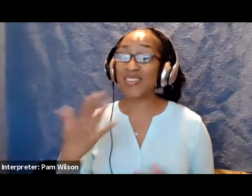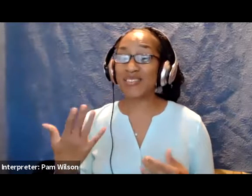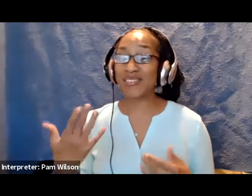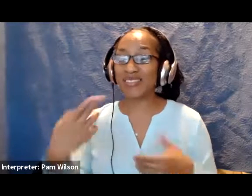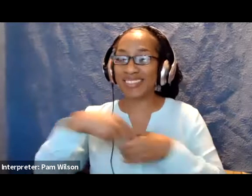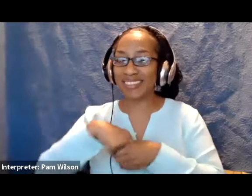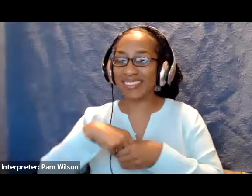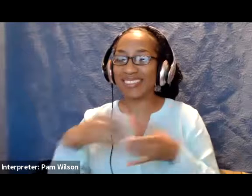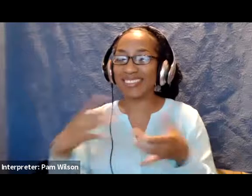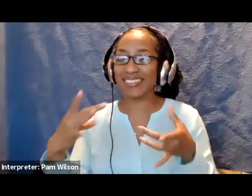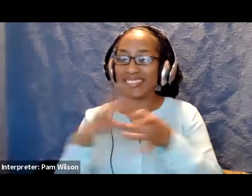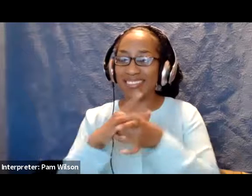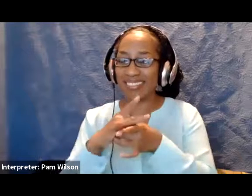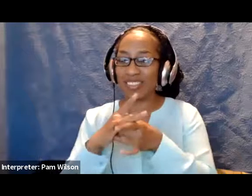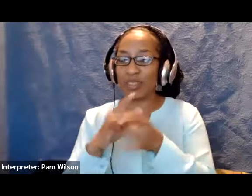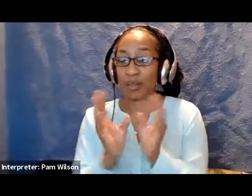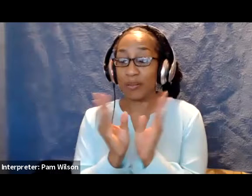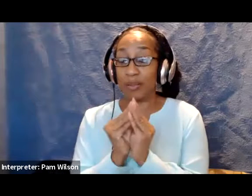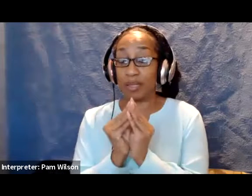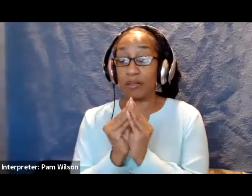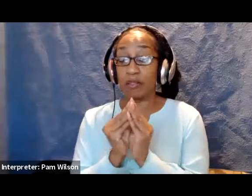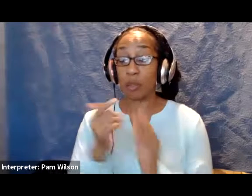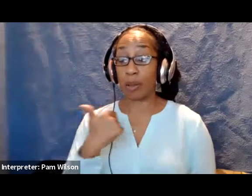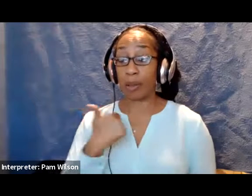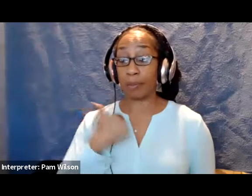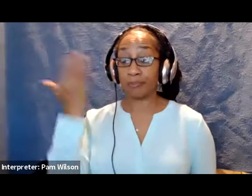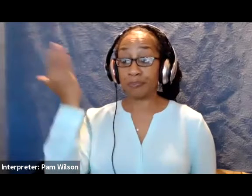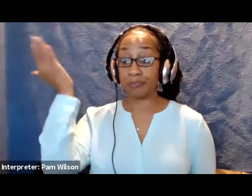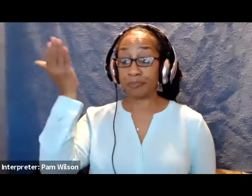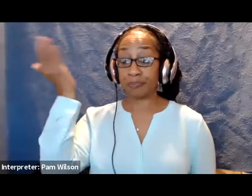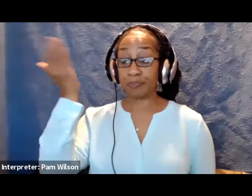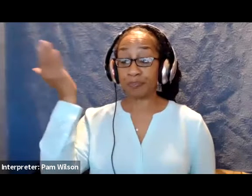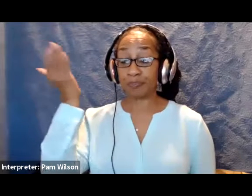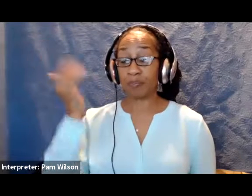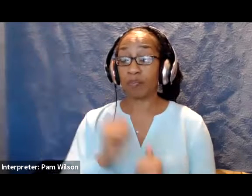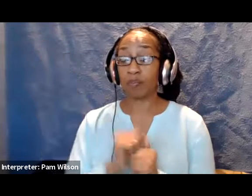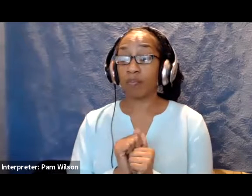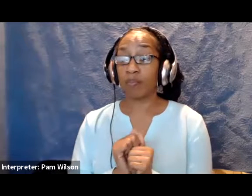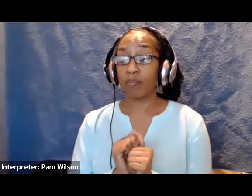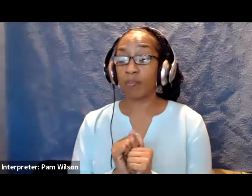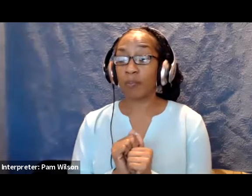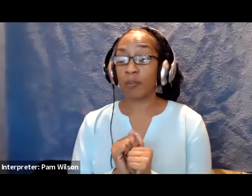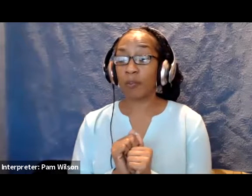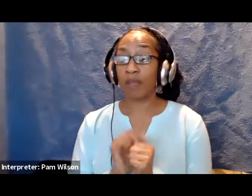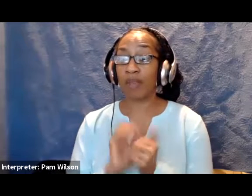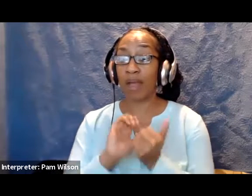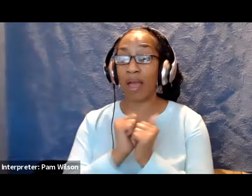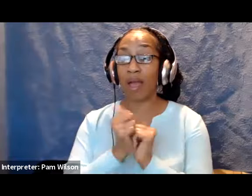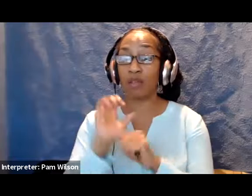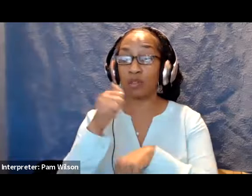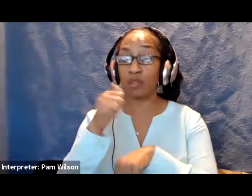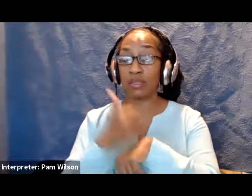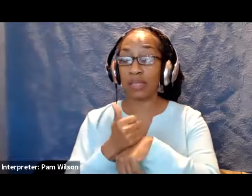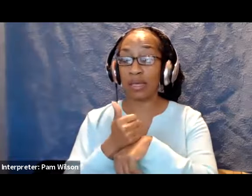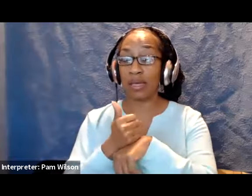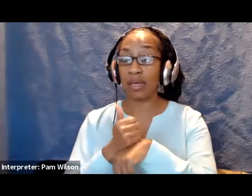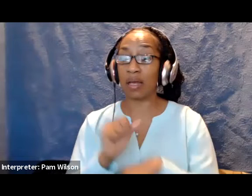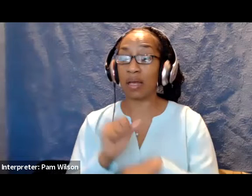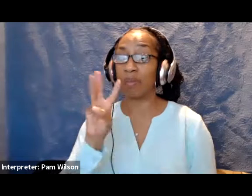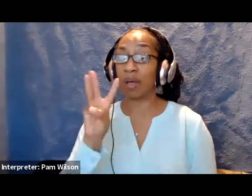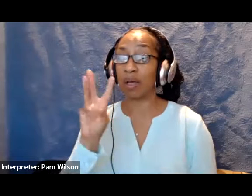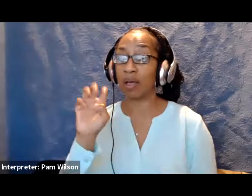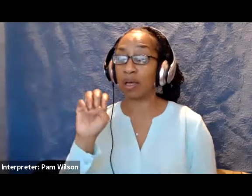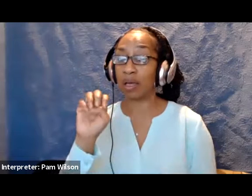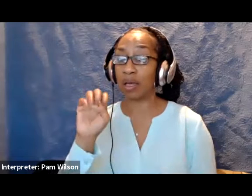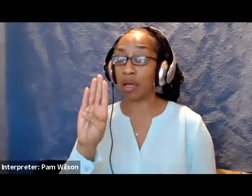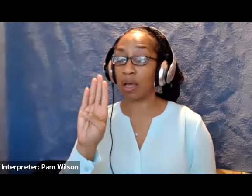So basically what I'm going to present on is how to create a webinar, how to host a